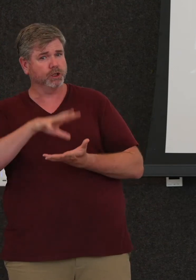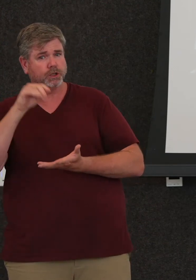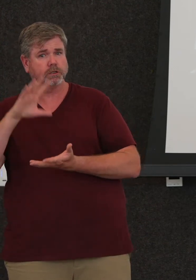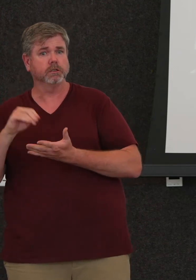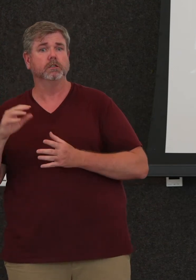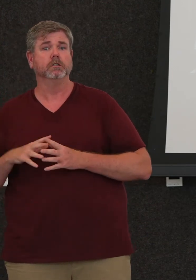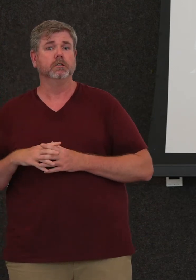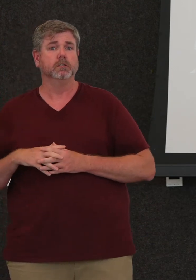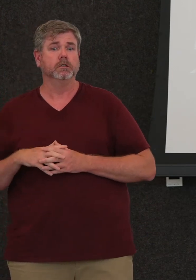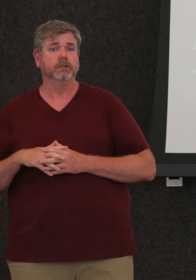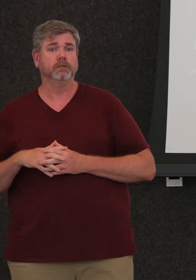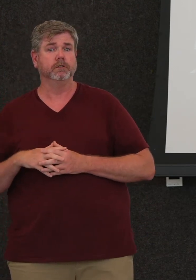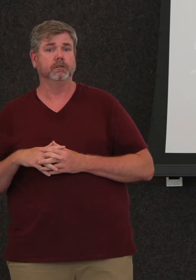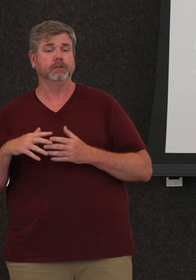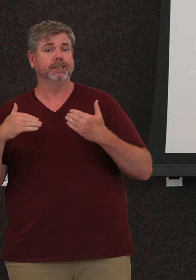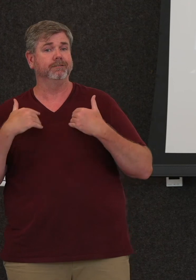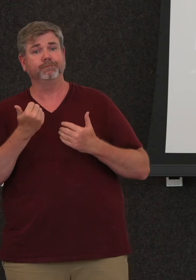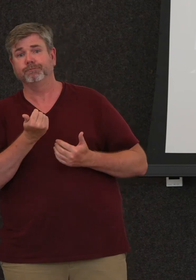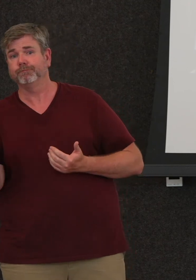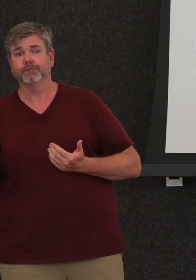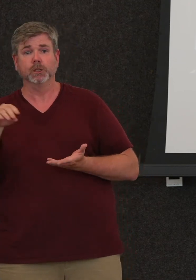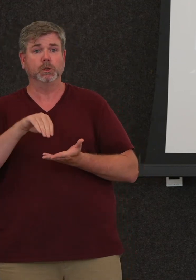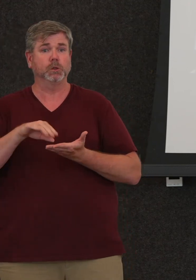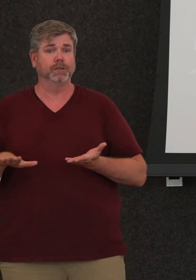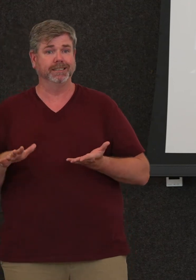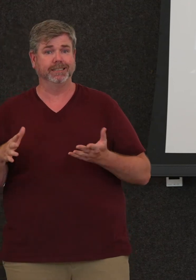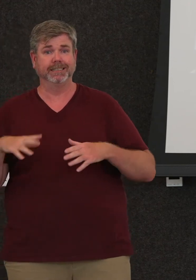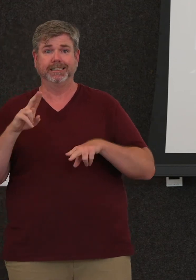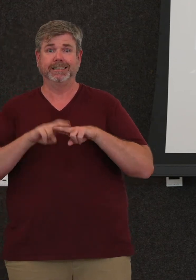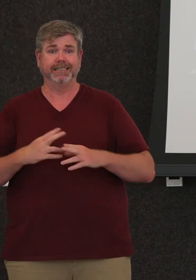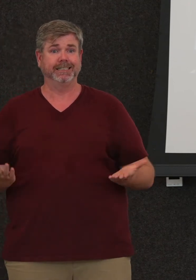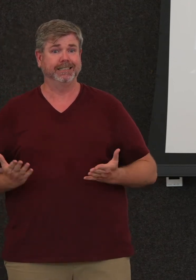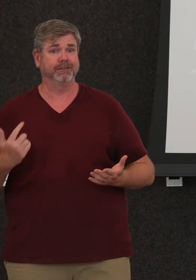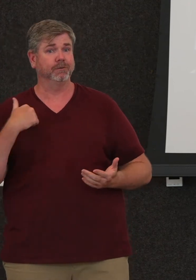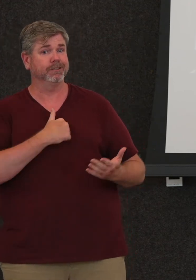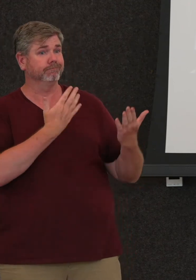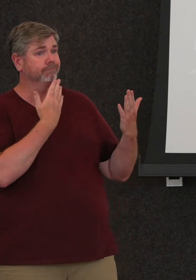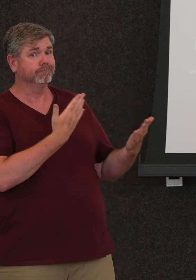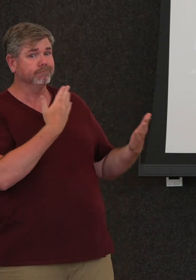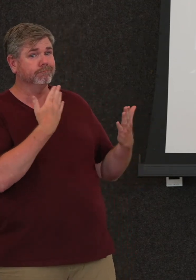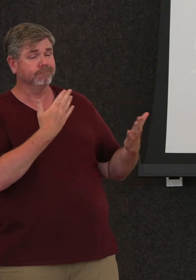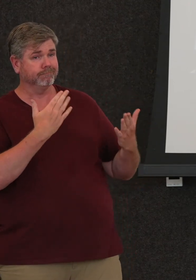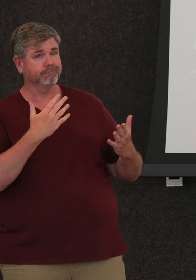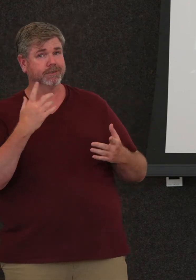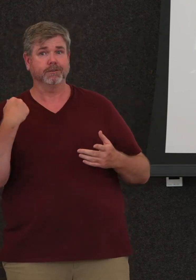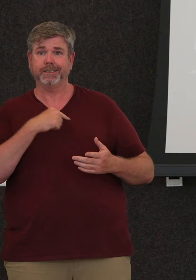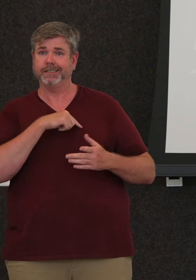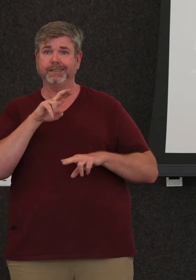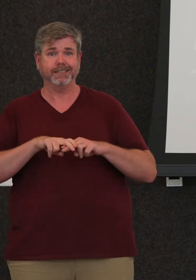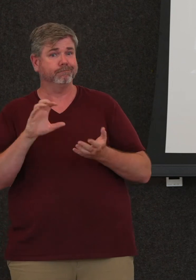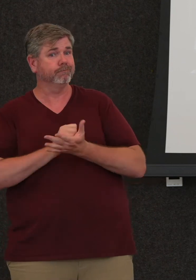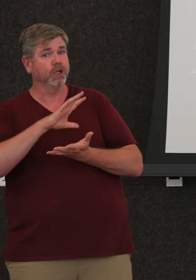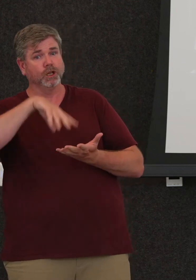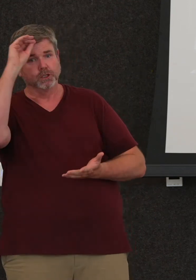several students over there in the audience, so we appreciate this time. I have a couple questions. One, the new opioid treatment